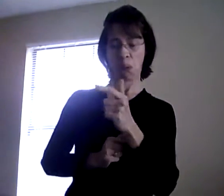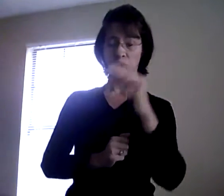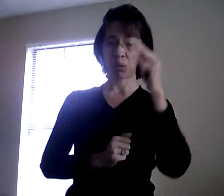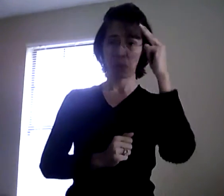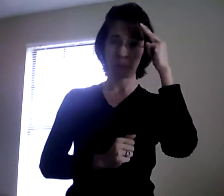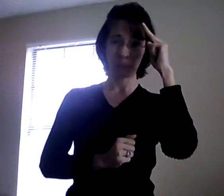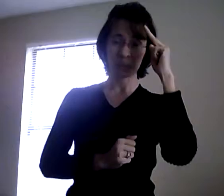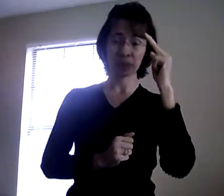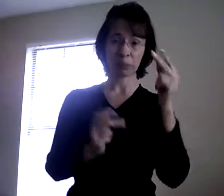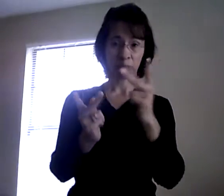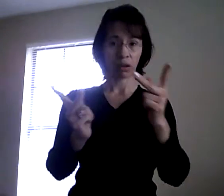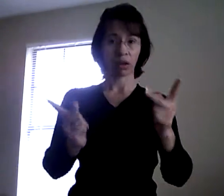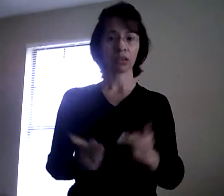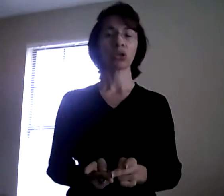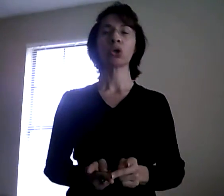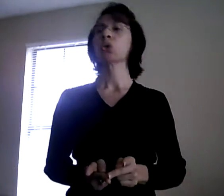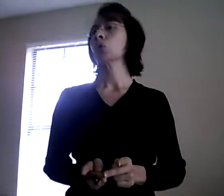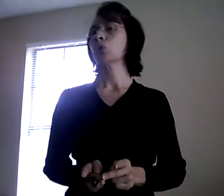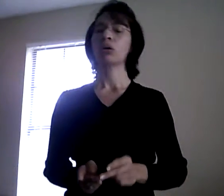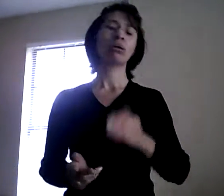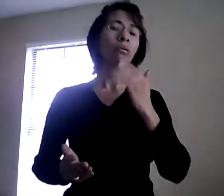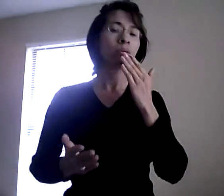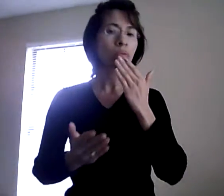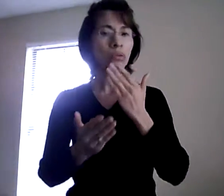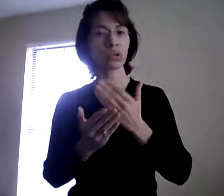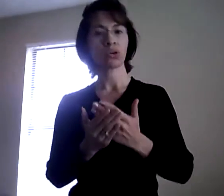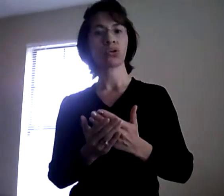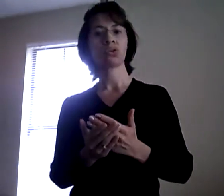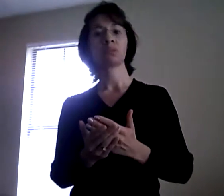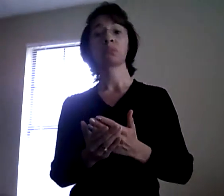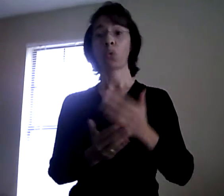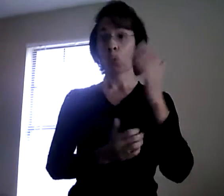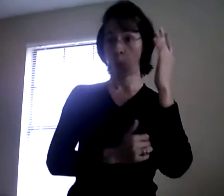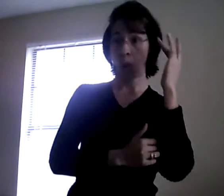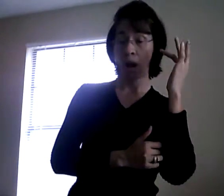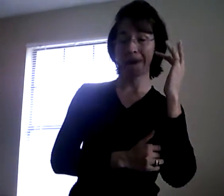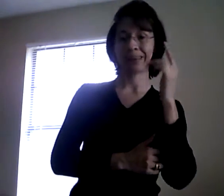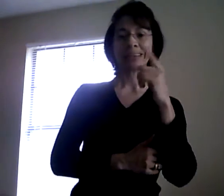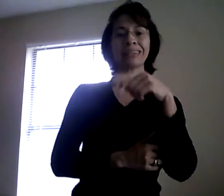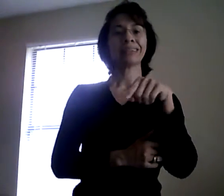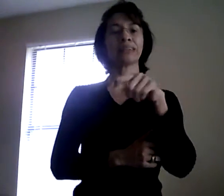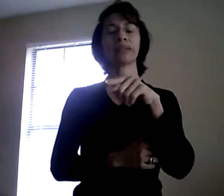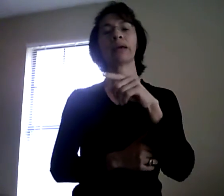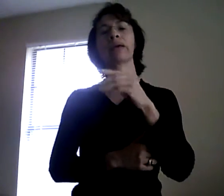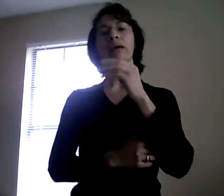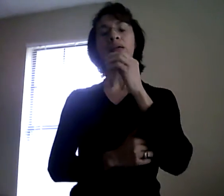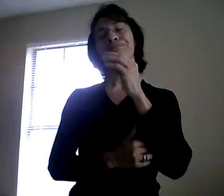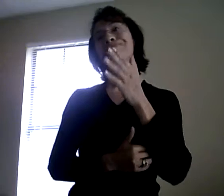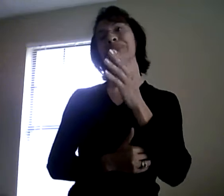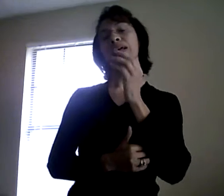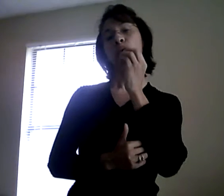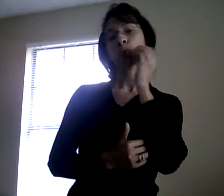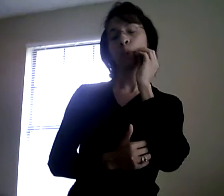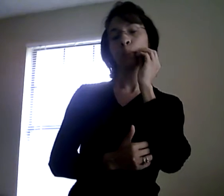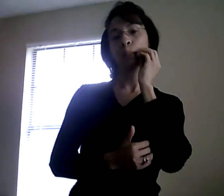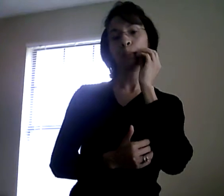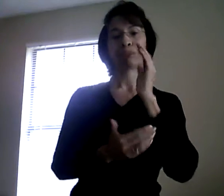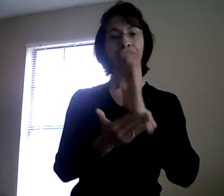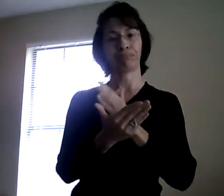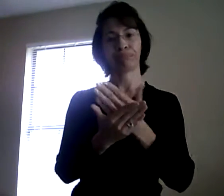are out of the way, and they are great because they're homemade. That's the best Mexican food you'll ever eat.